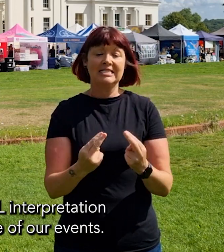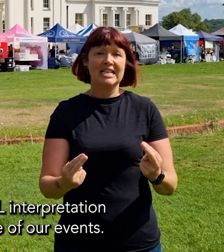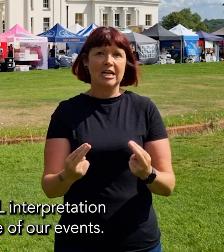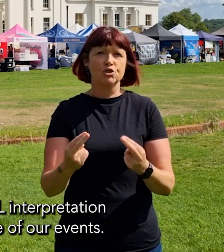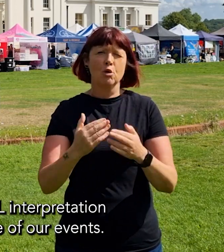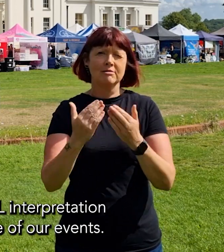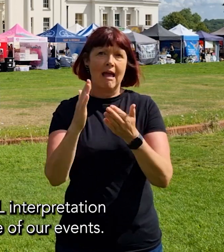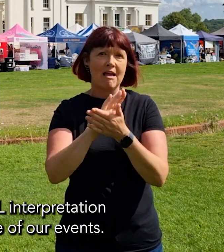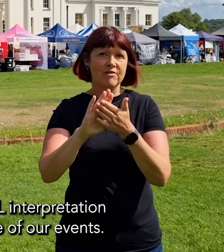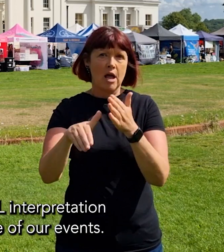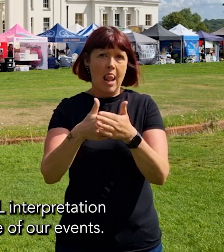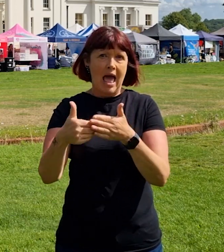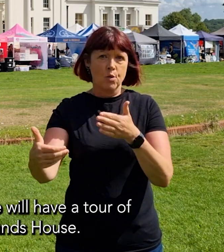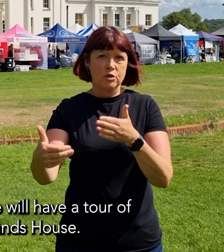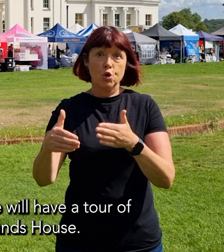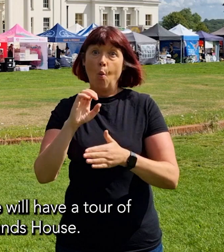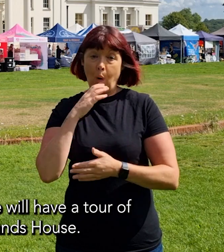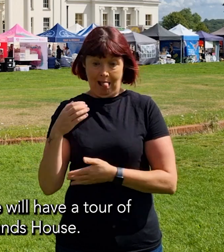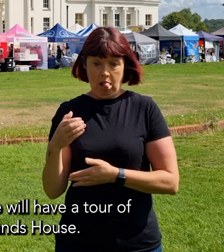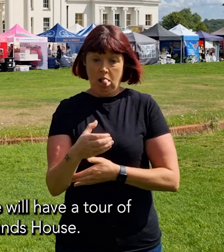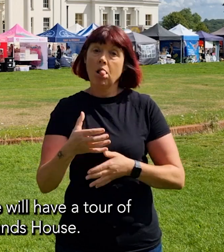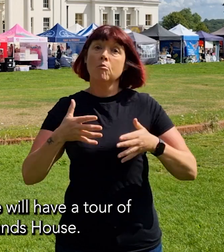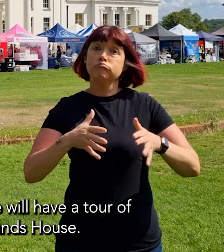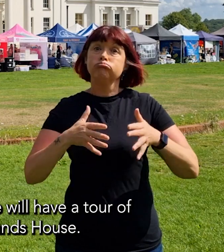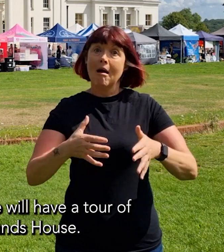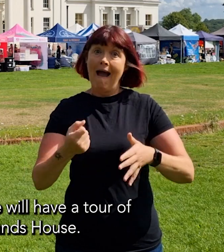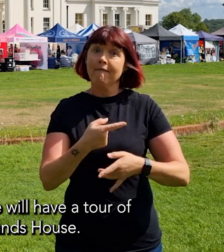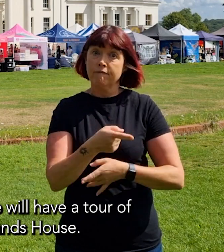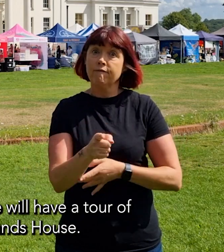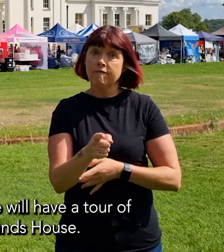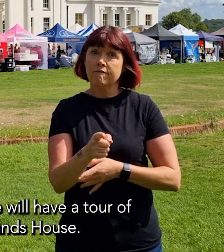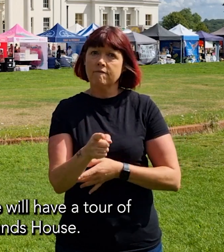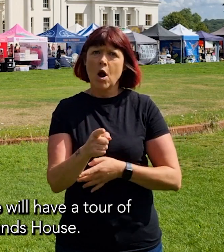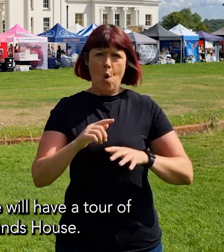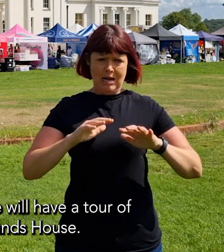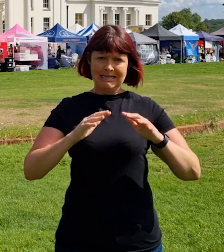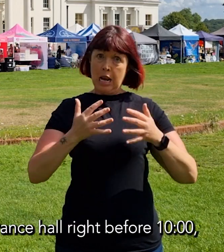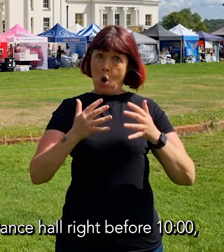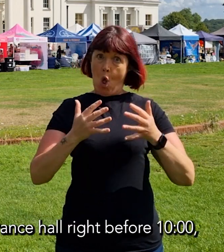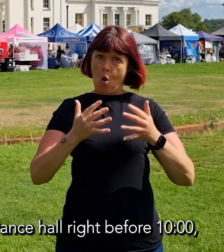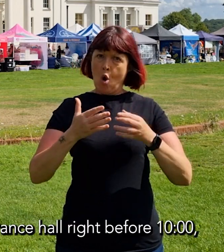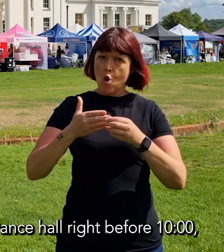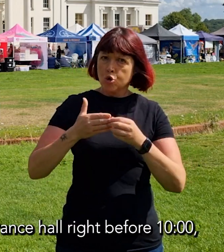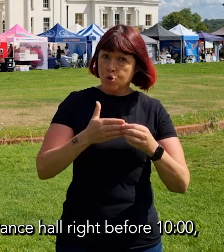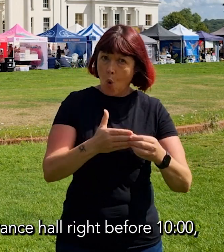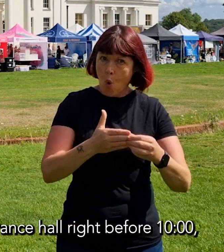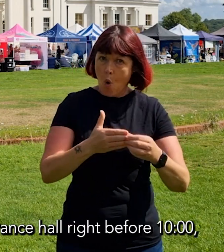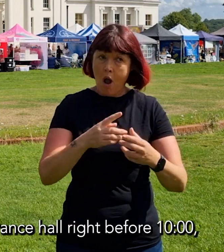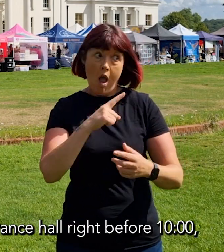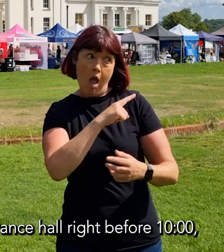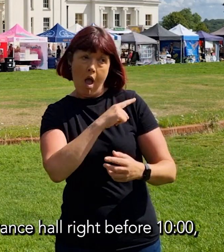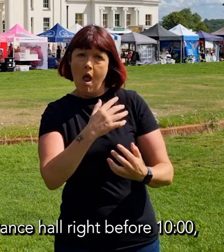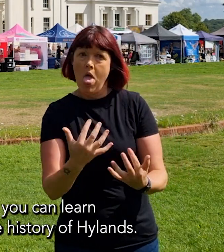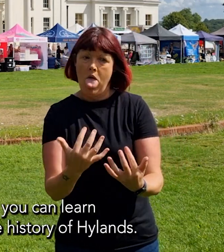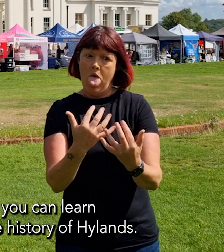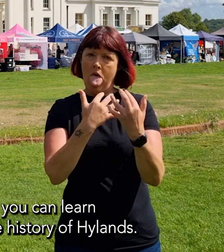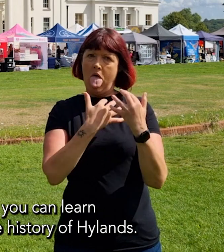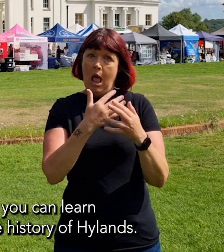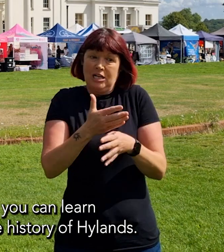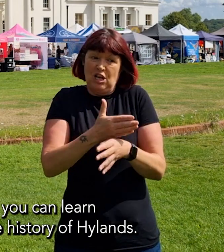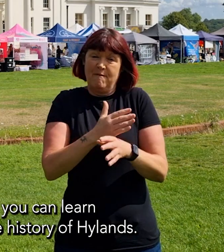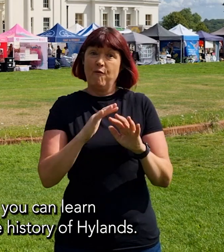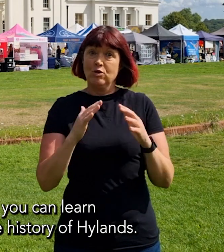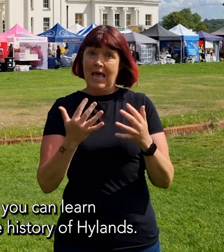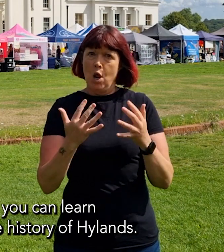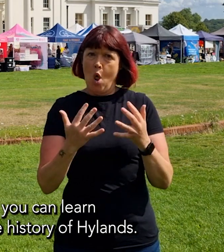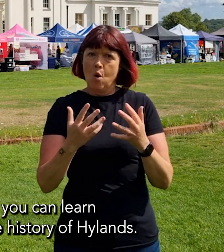of some of our events. At 10 o'clock we will have a tour of Highlands House, just meet in the entrance hall right before 10 o'clock where you can learn